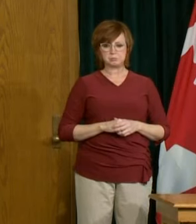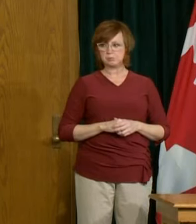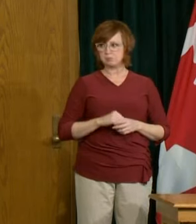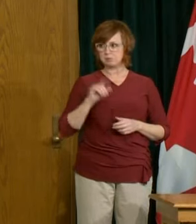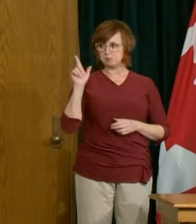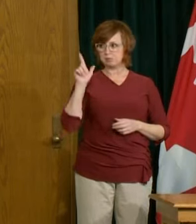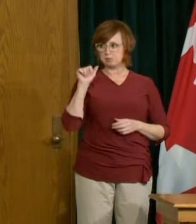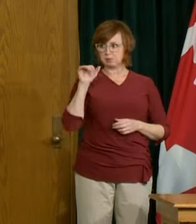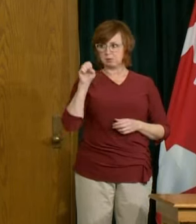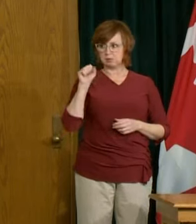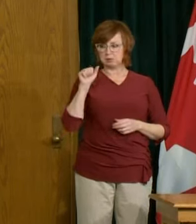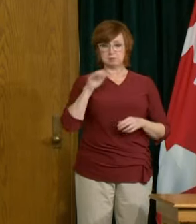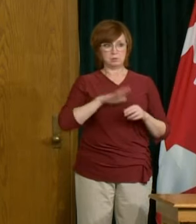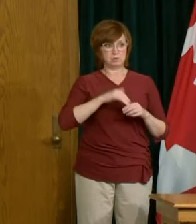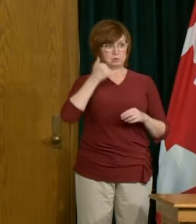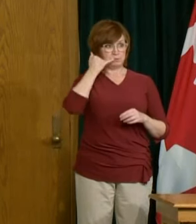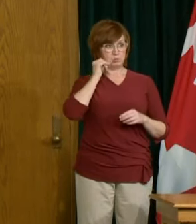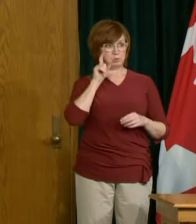Lisa, do we have you on the line?